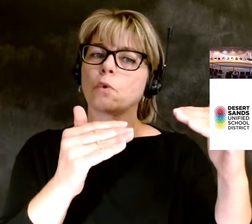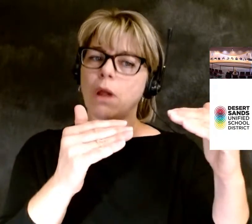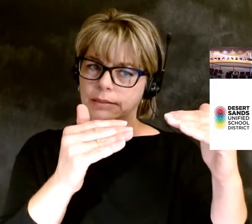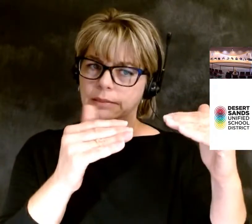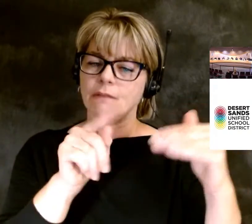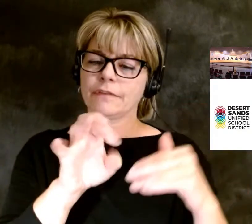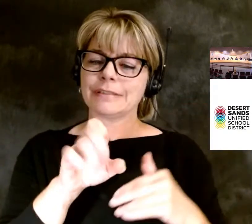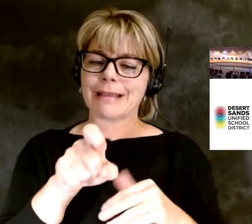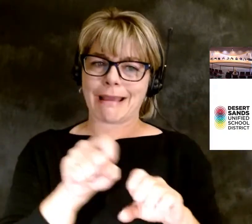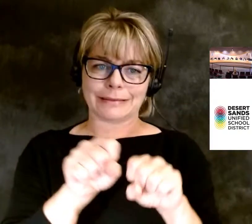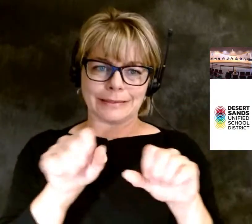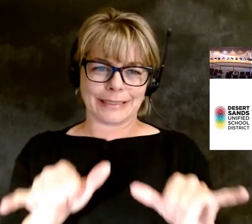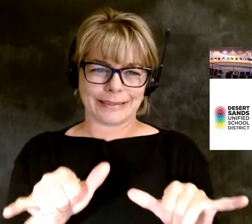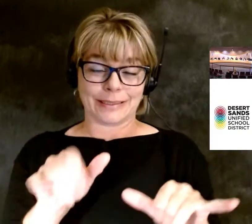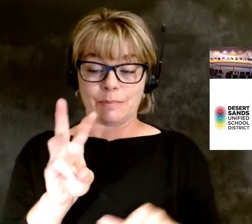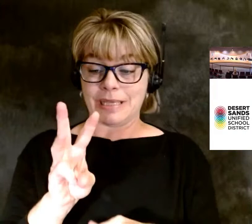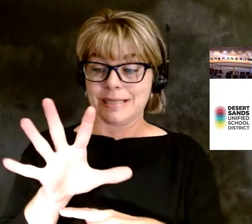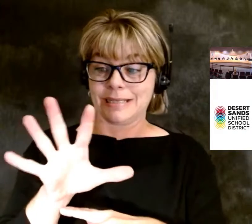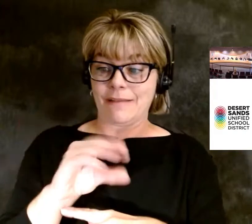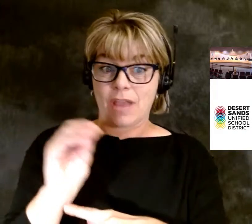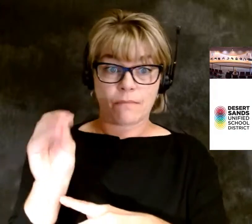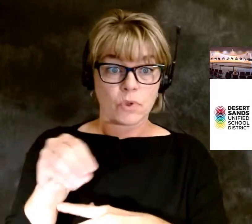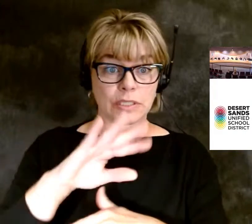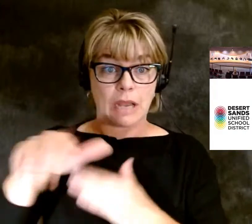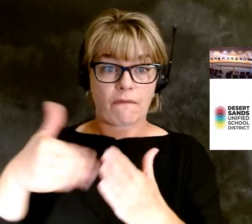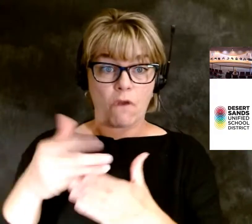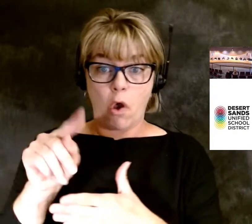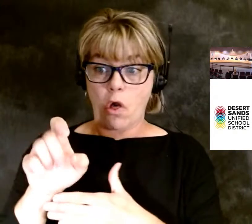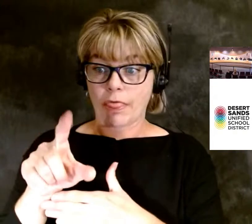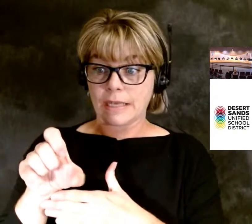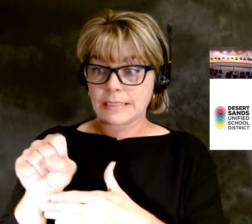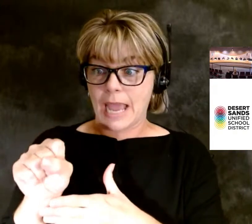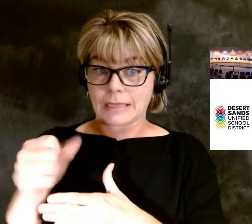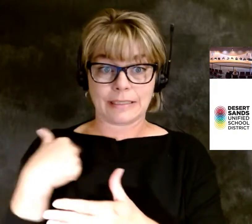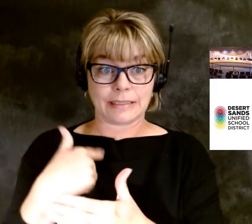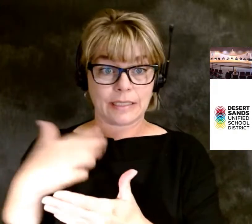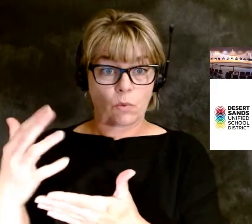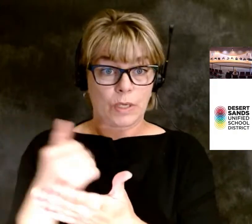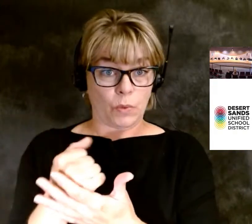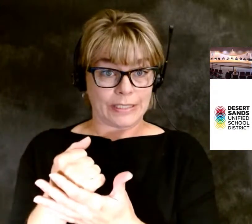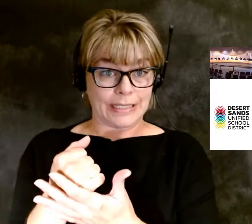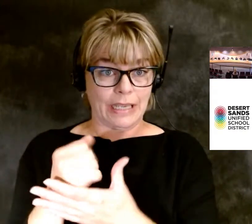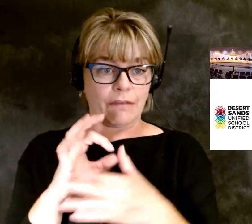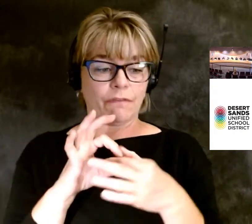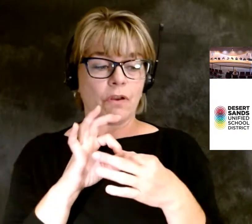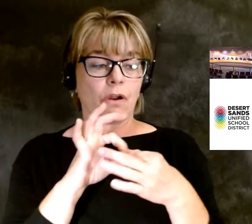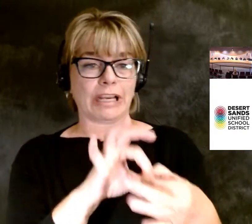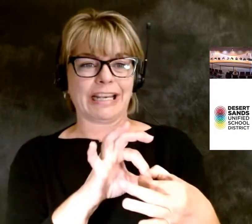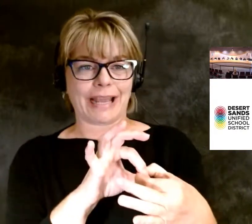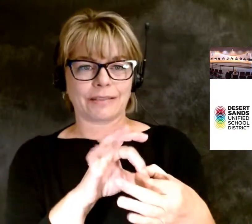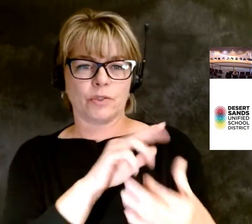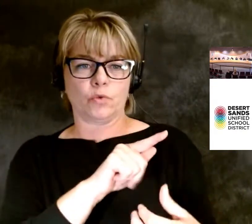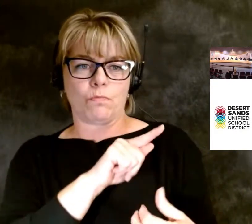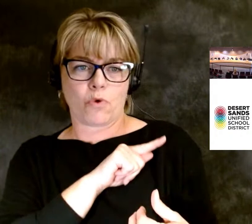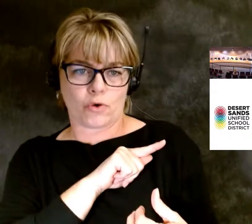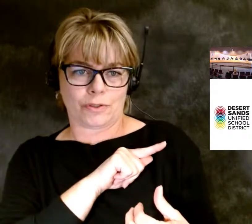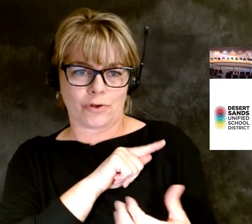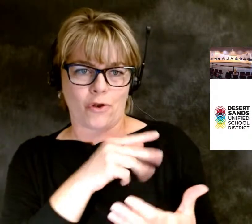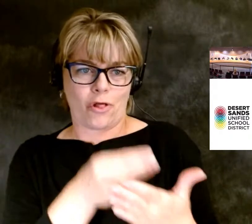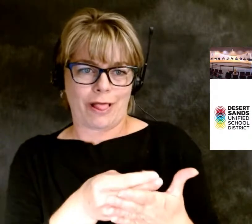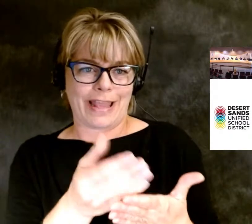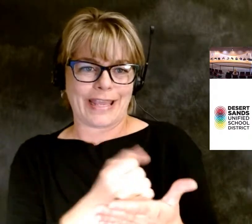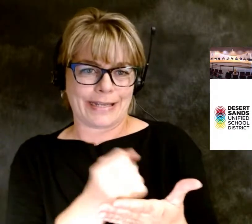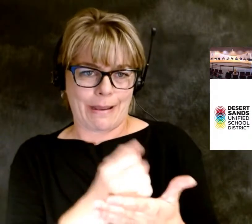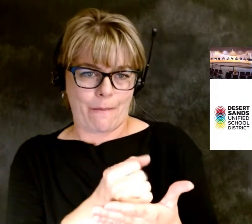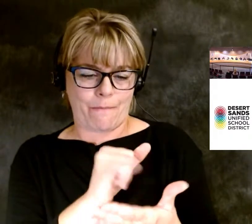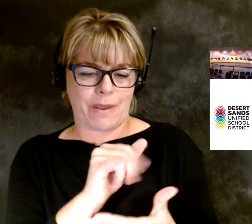65% of all the taxes that we receive are based on personal income tax. And only 1% of